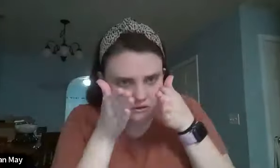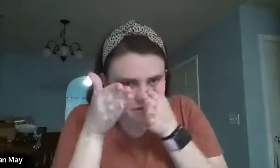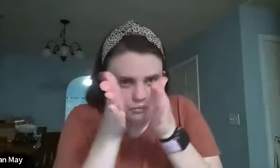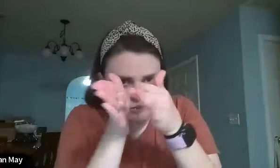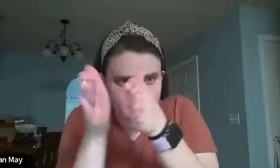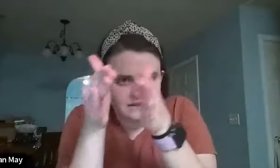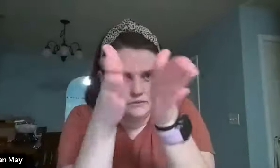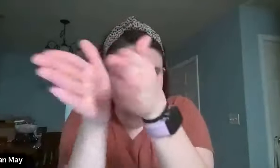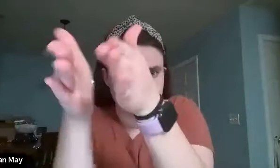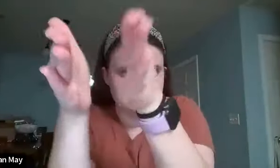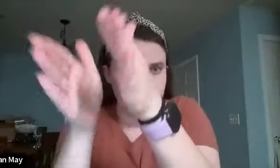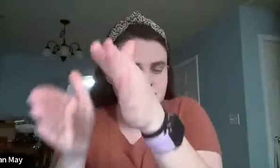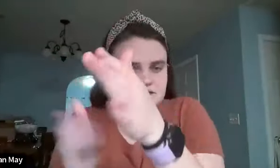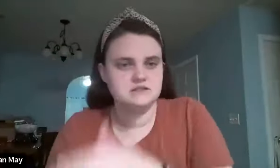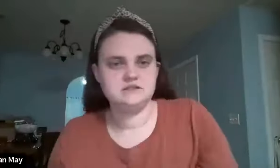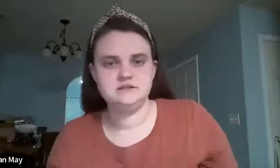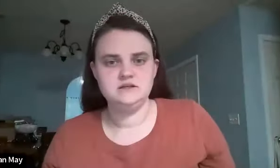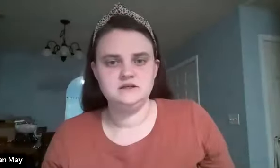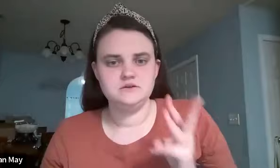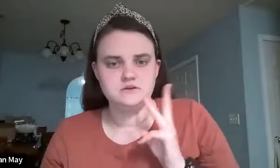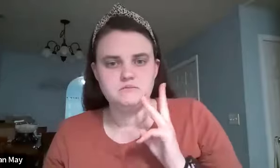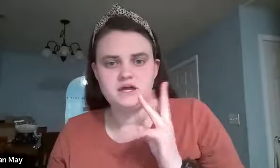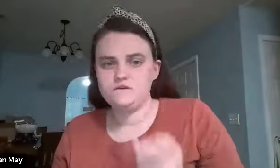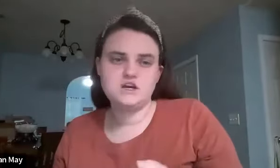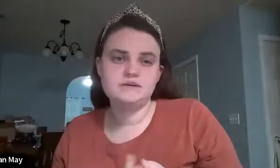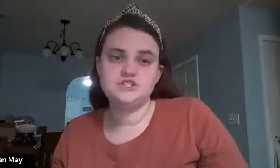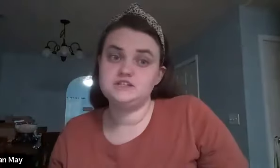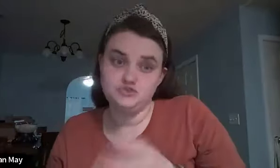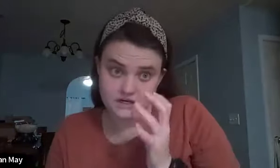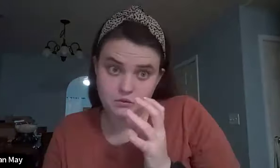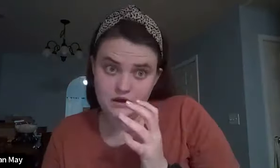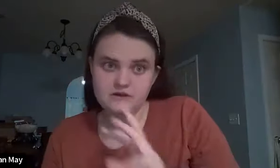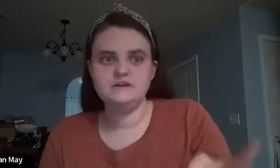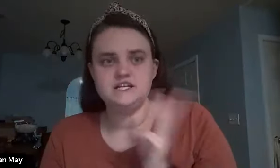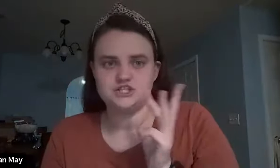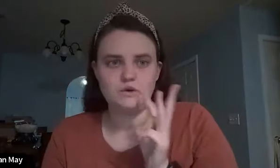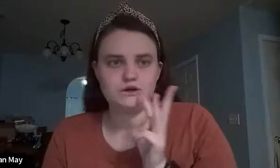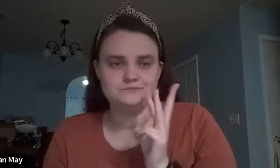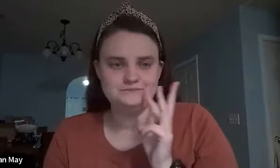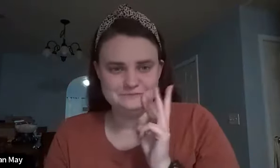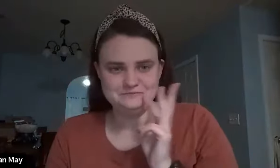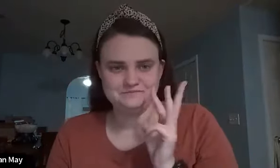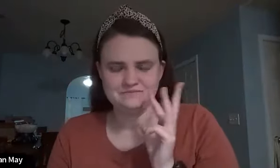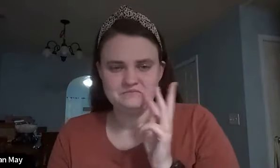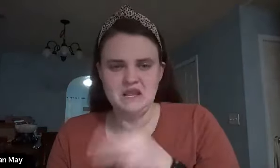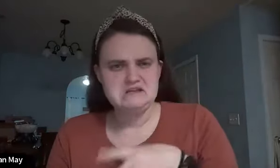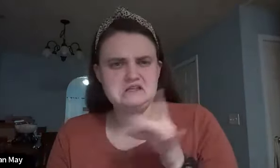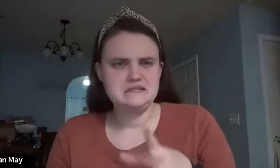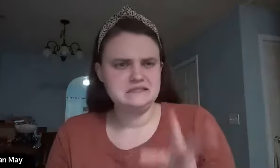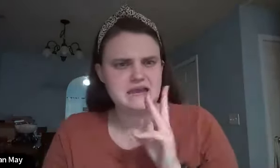like the wiggly motions of it. But if you're talking about just the drink water, it's just water. I just thought I'd like to